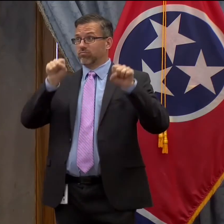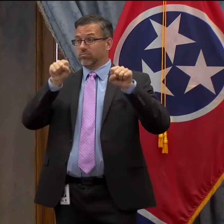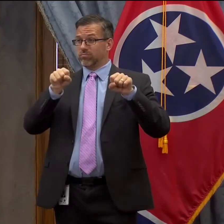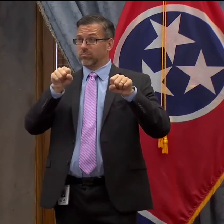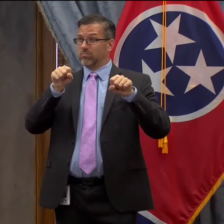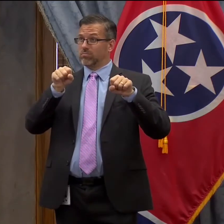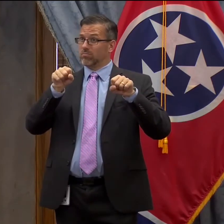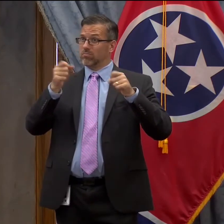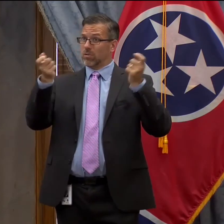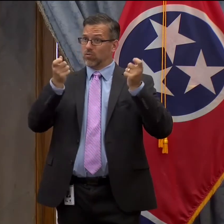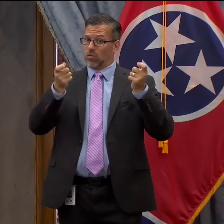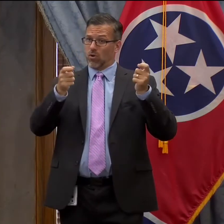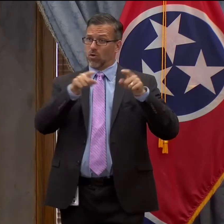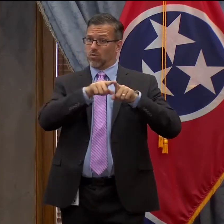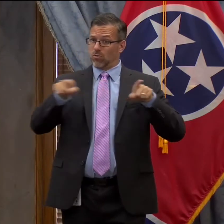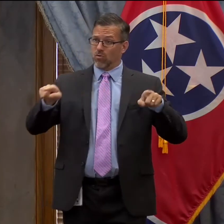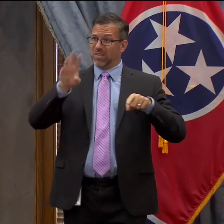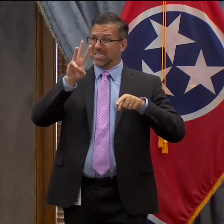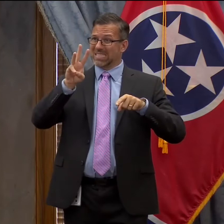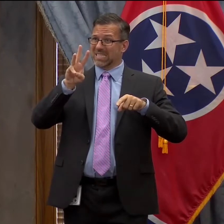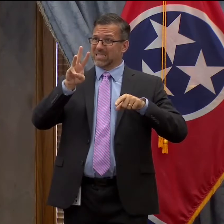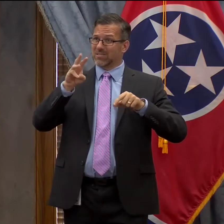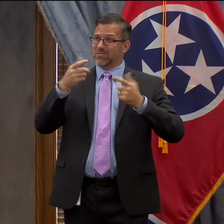You know, I've been really clear